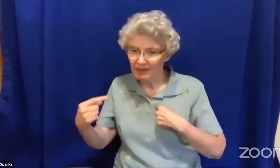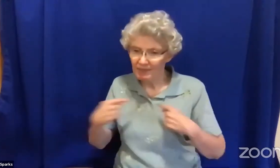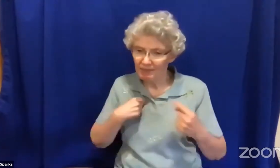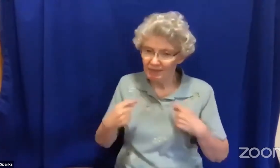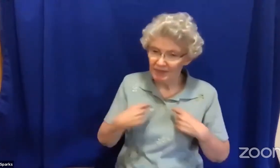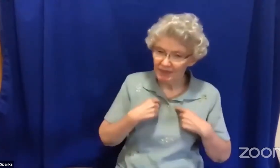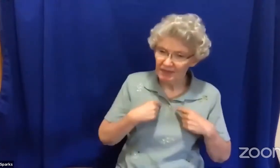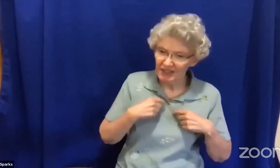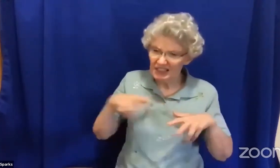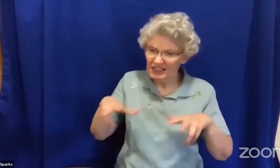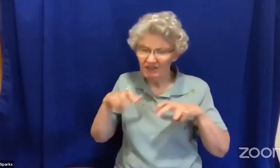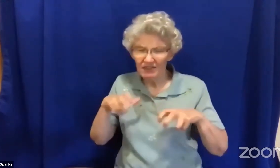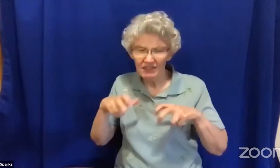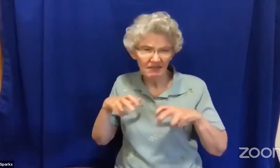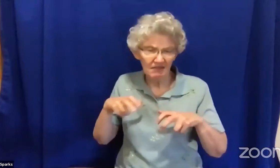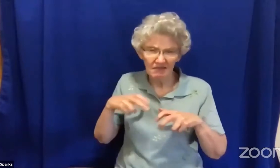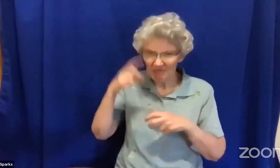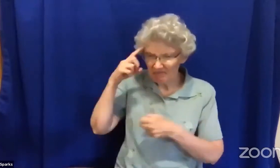Love isn't selfish